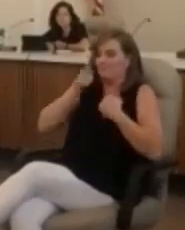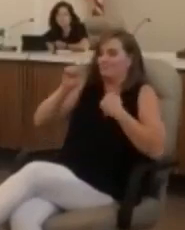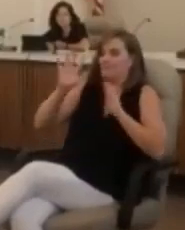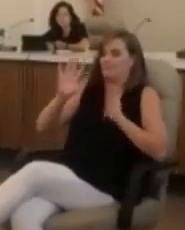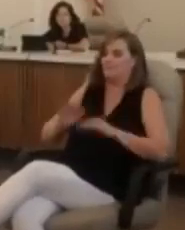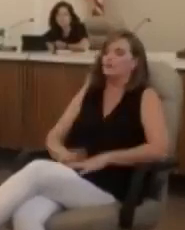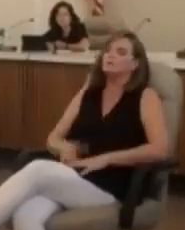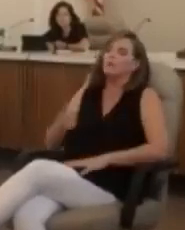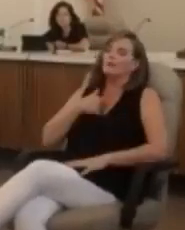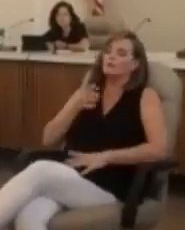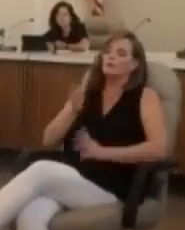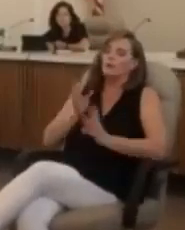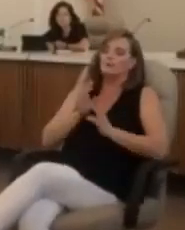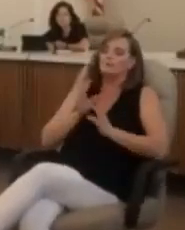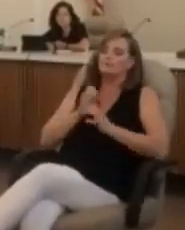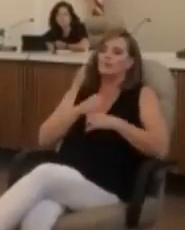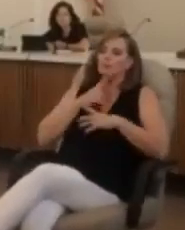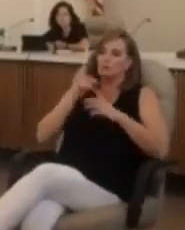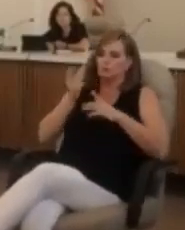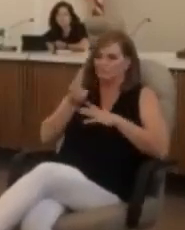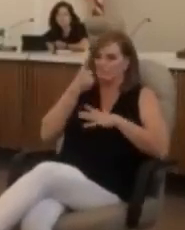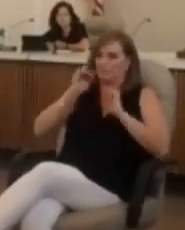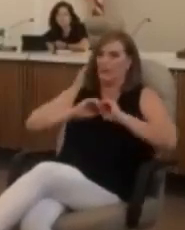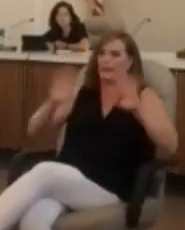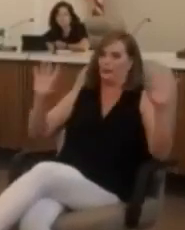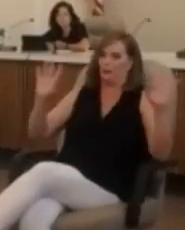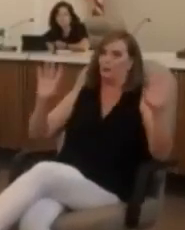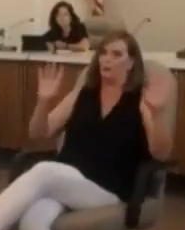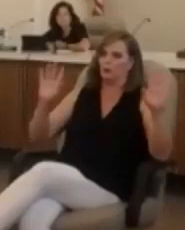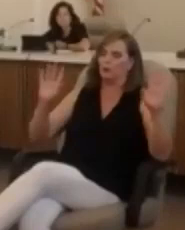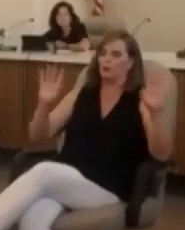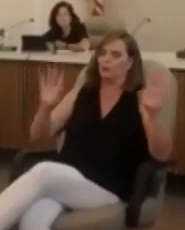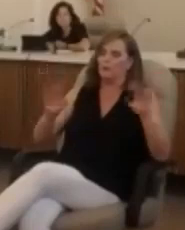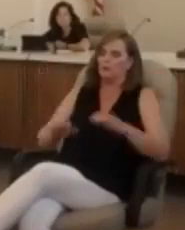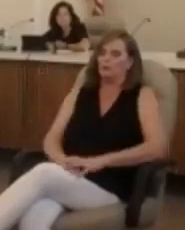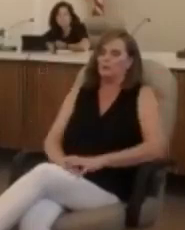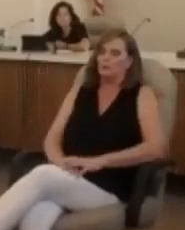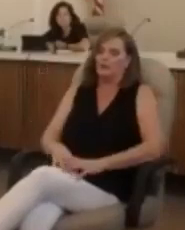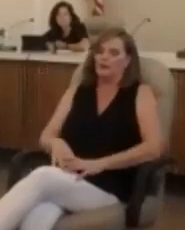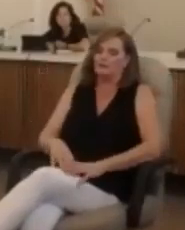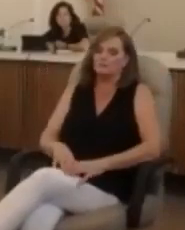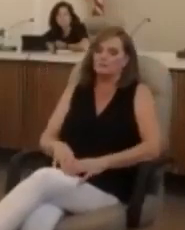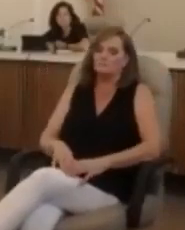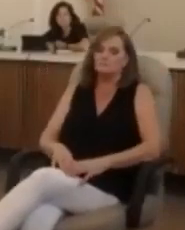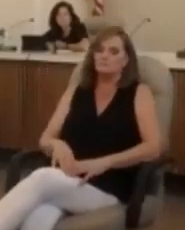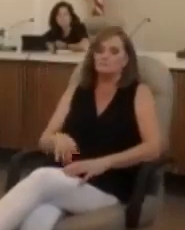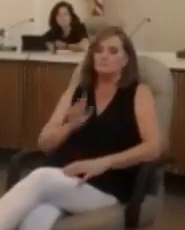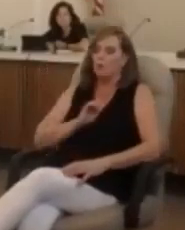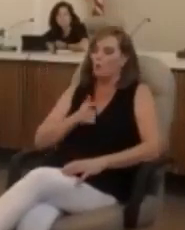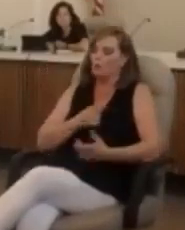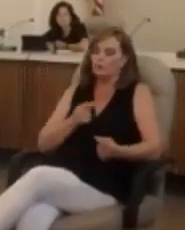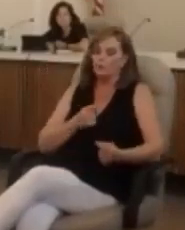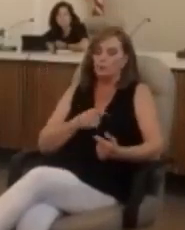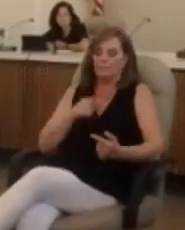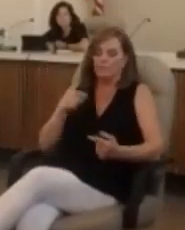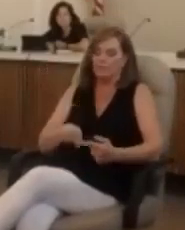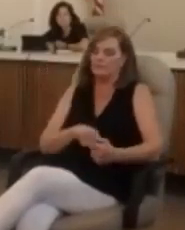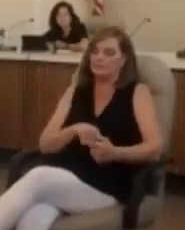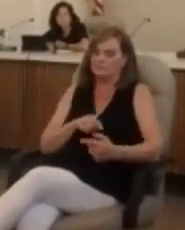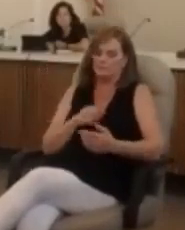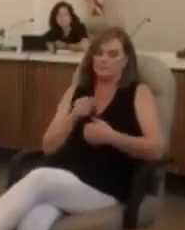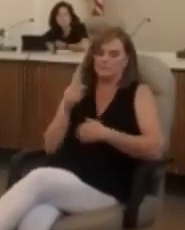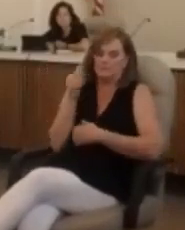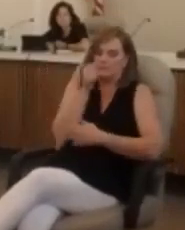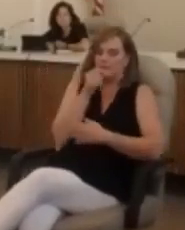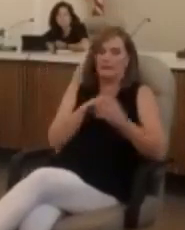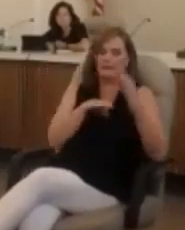wanted to make it clear that, again, the scope here before the board is very limited. It's just to consider whether